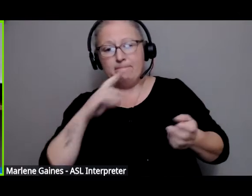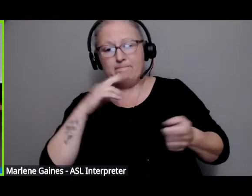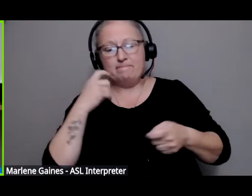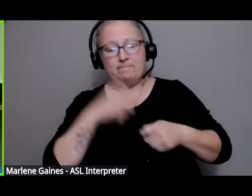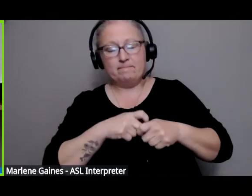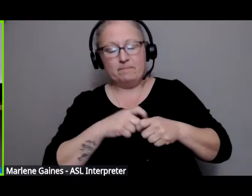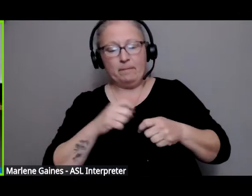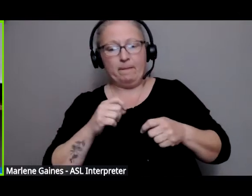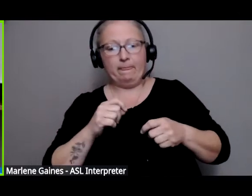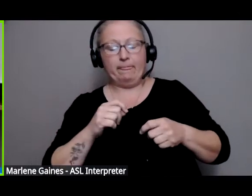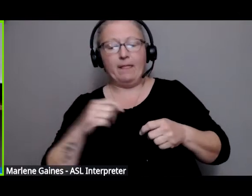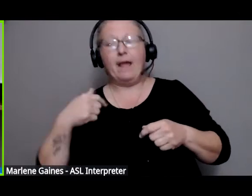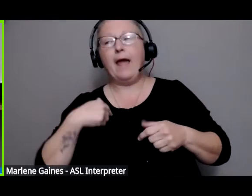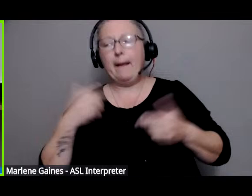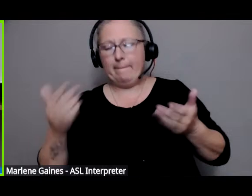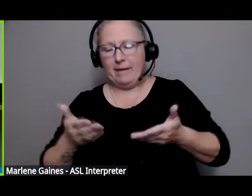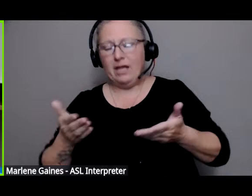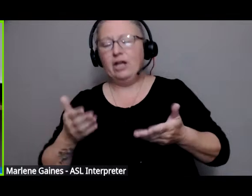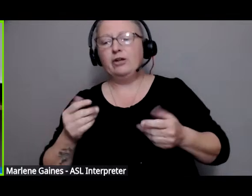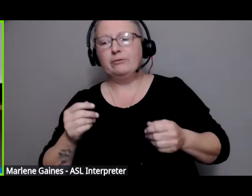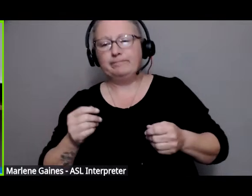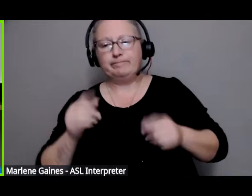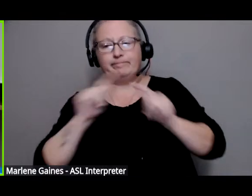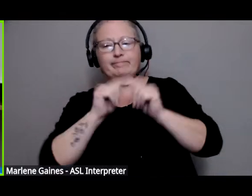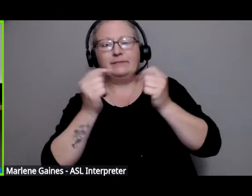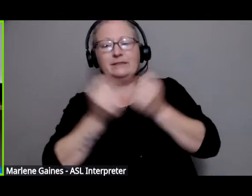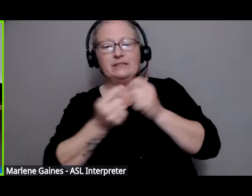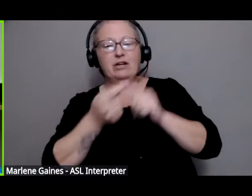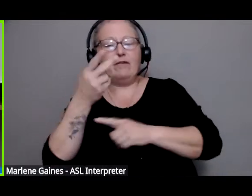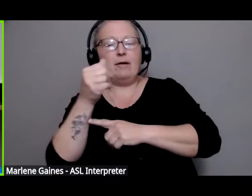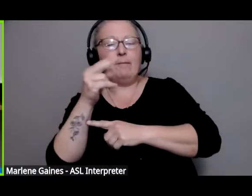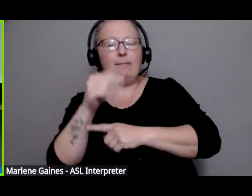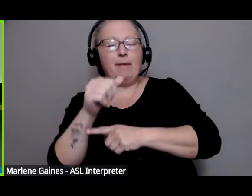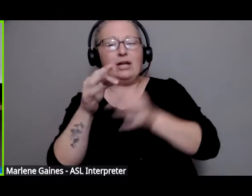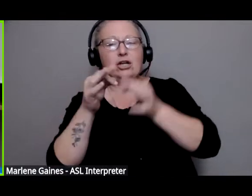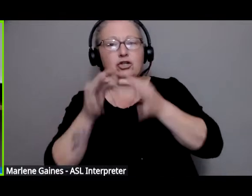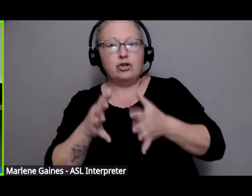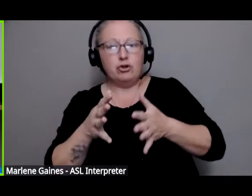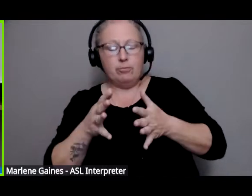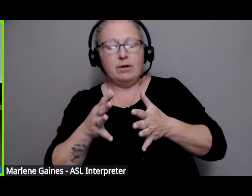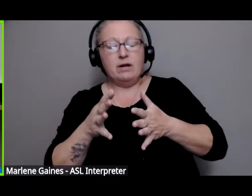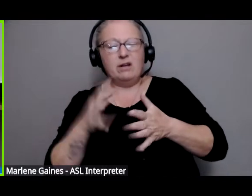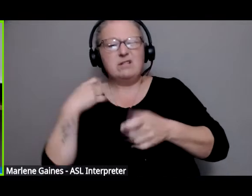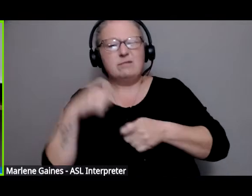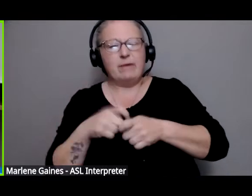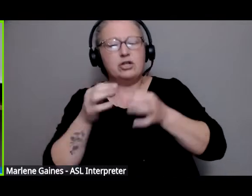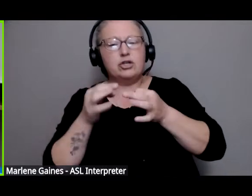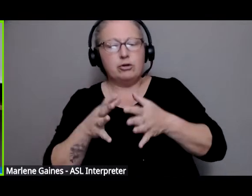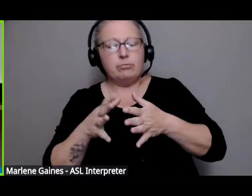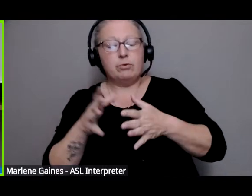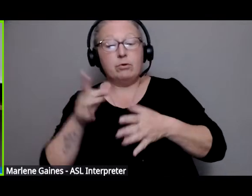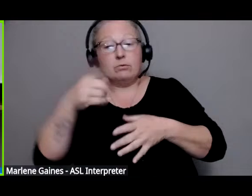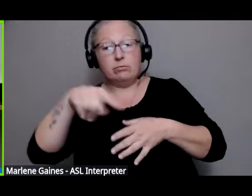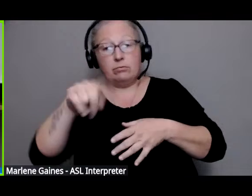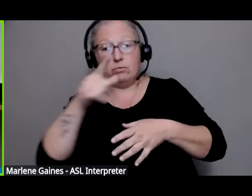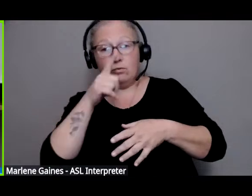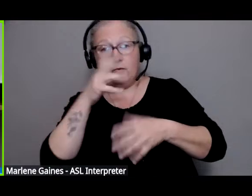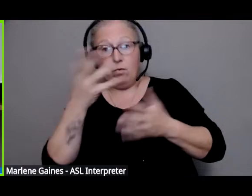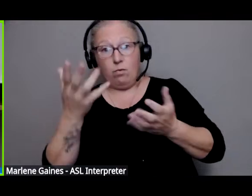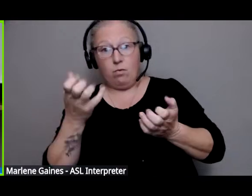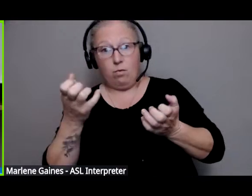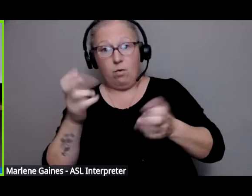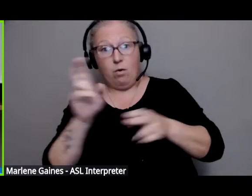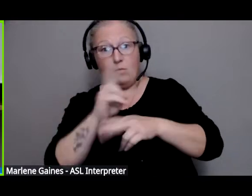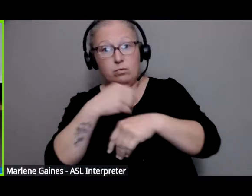here. Tonight, we have a team from Hannah Interpreting as our Spanish interpreters. For those who would like to attend the meeting virtually